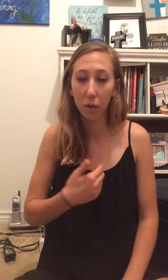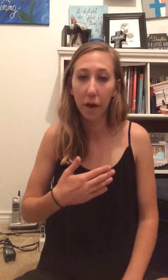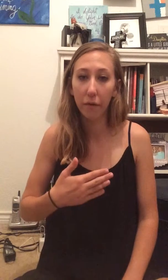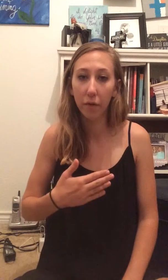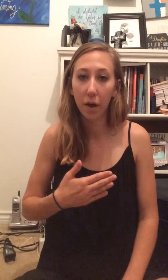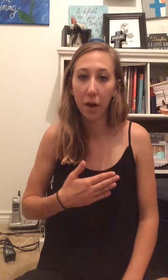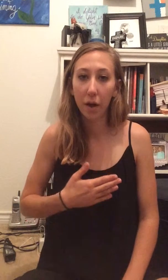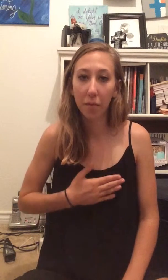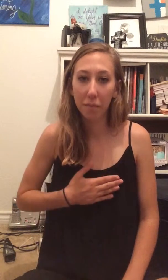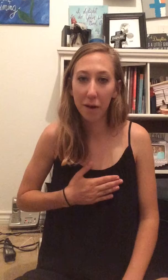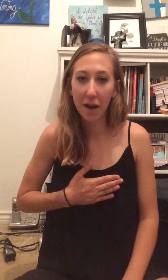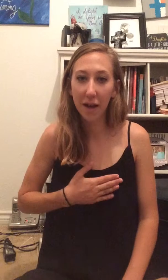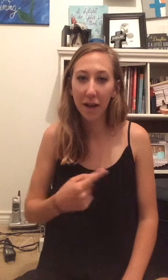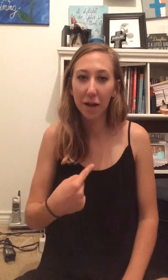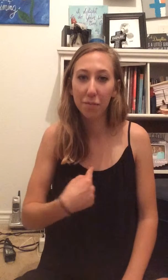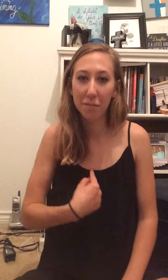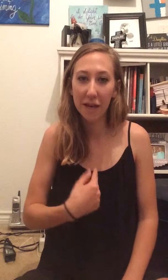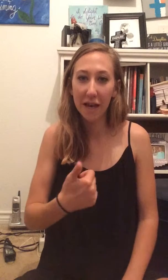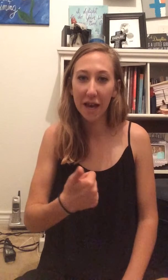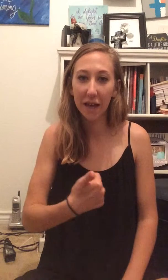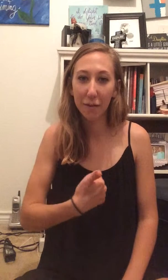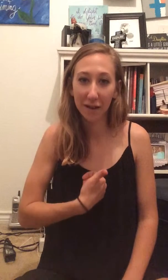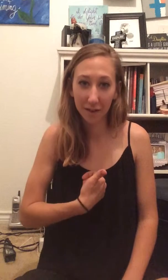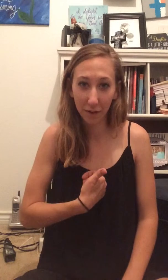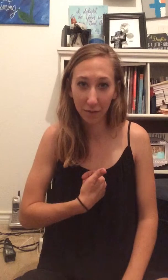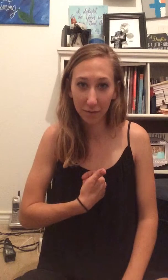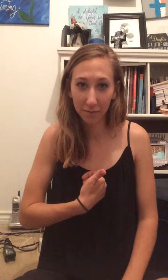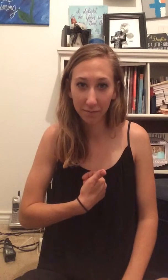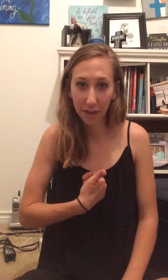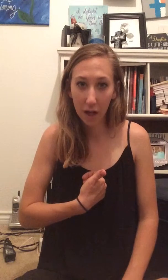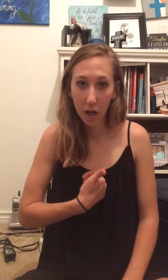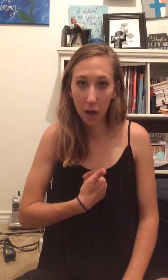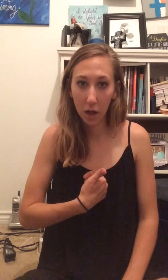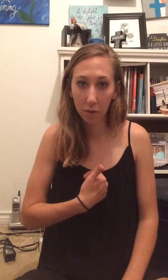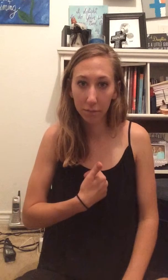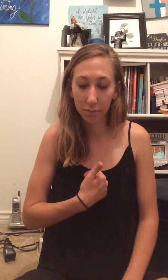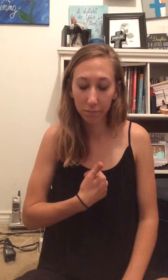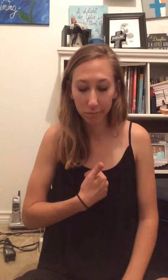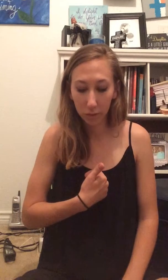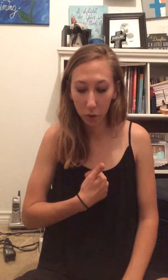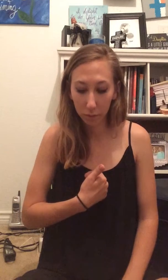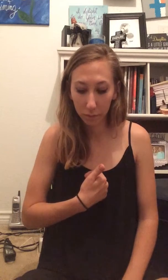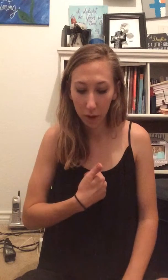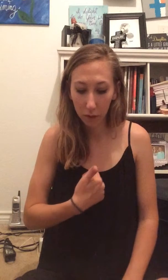So we have my, me and myself. Um, so yeah.